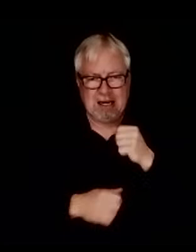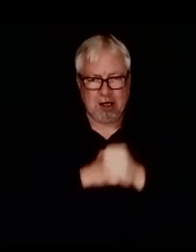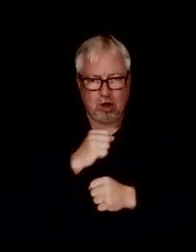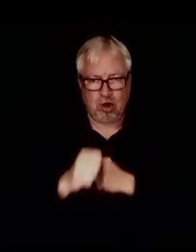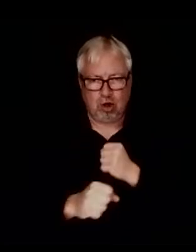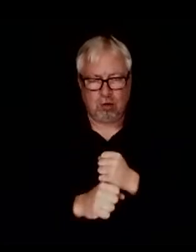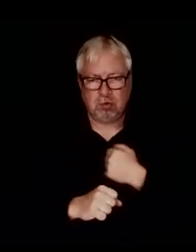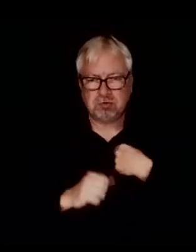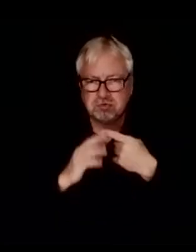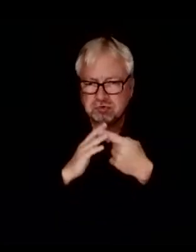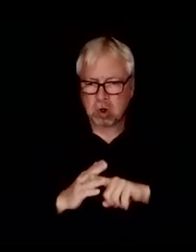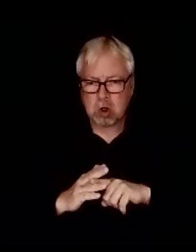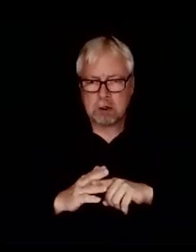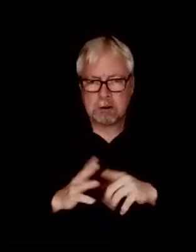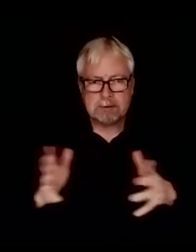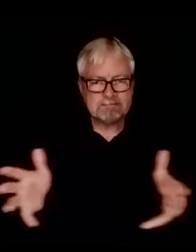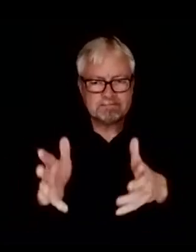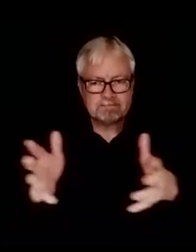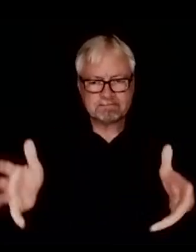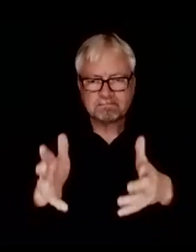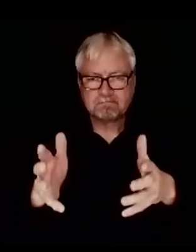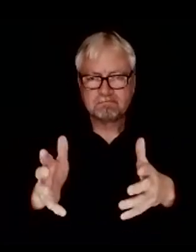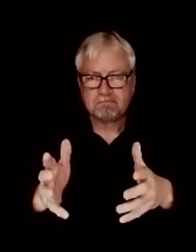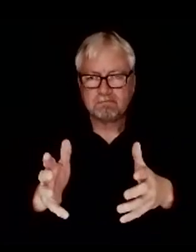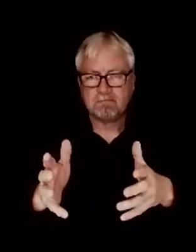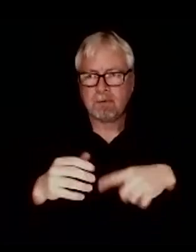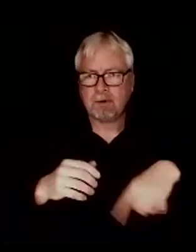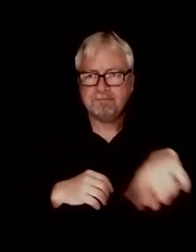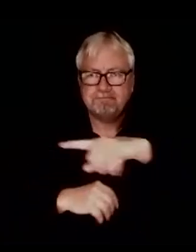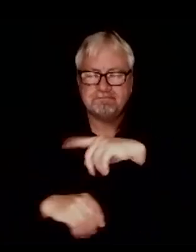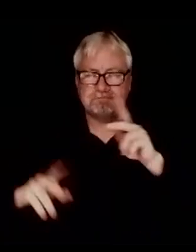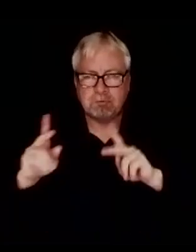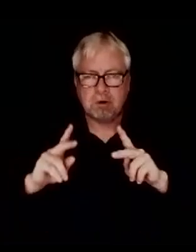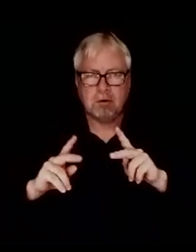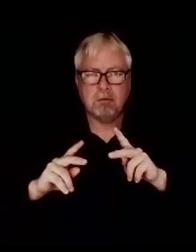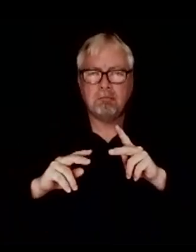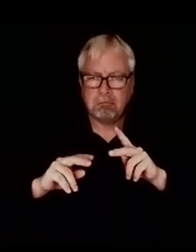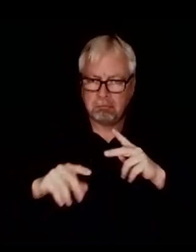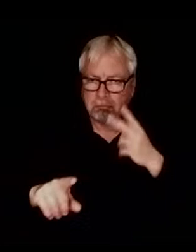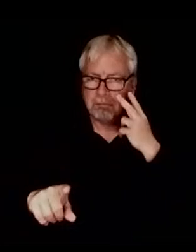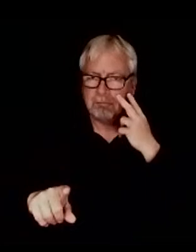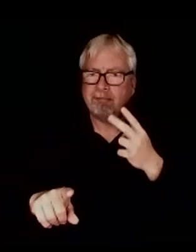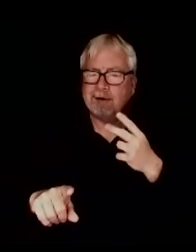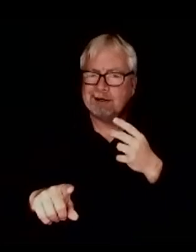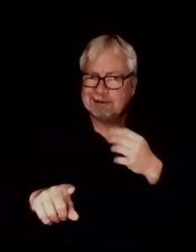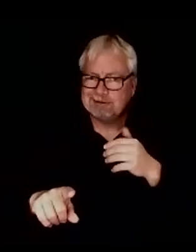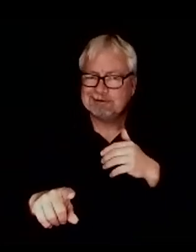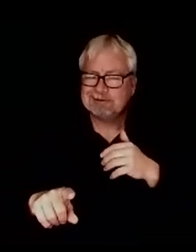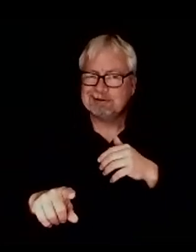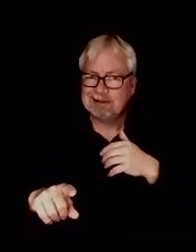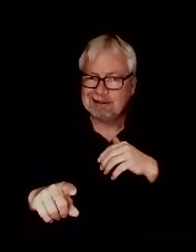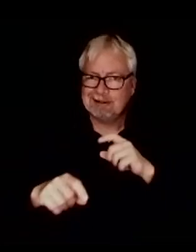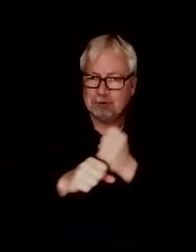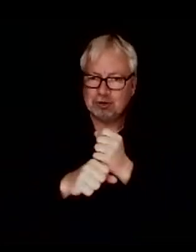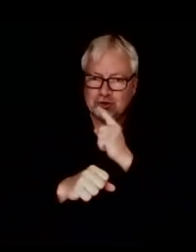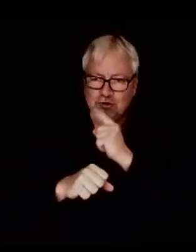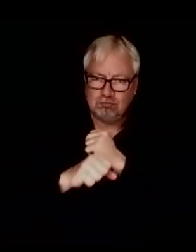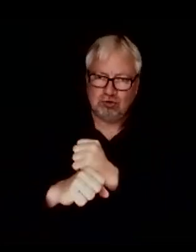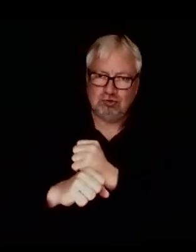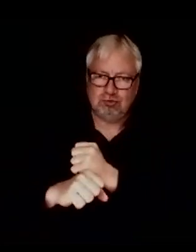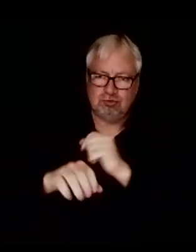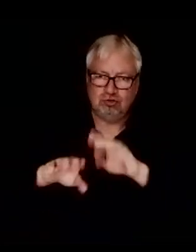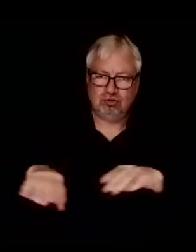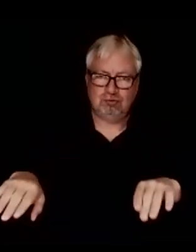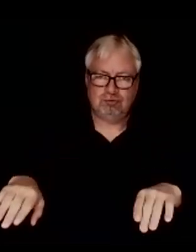that we needed to do all we could to protect our children and to protect those who interact with our kids.